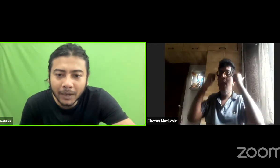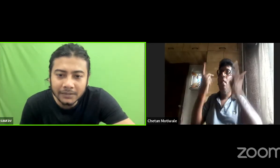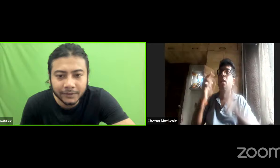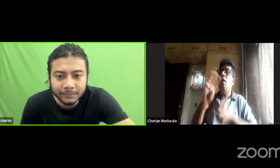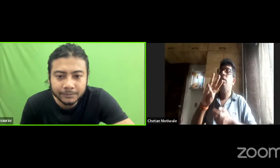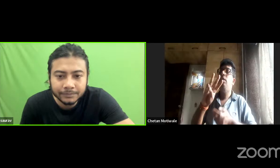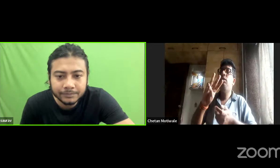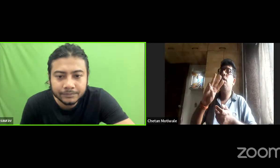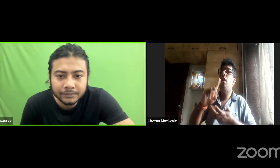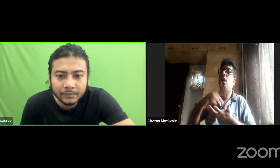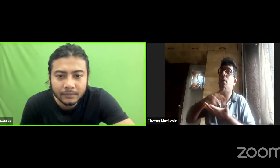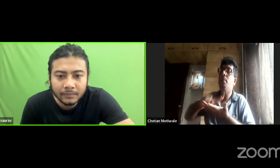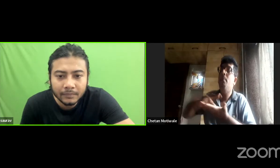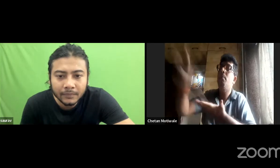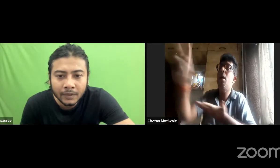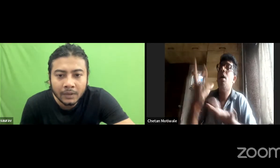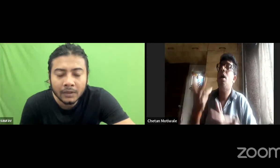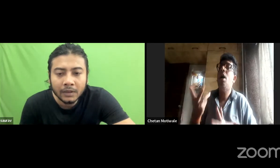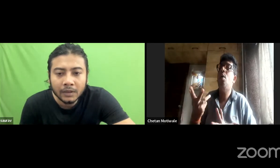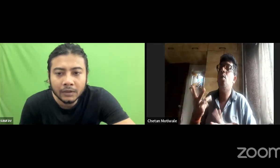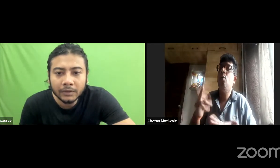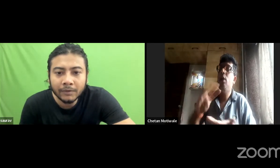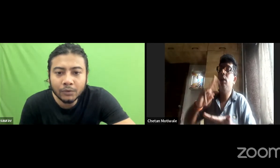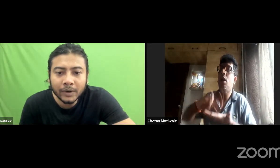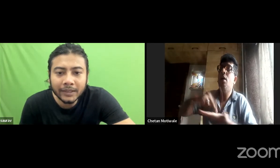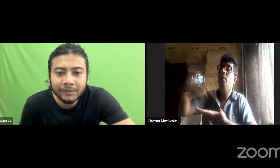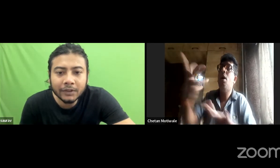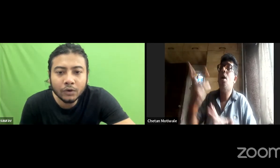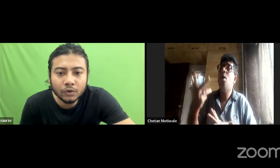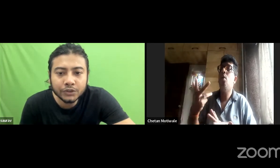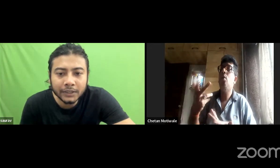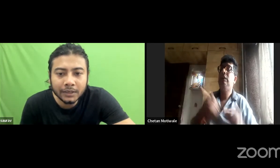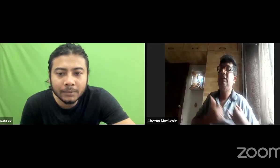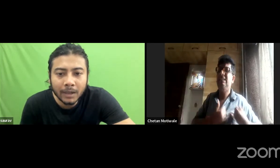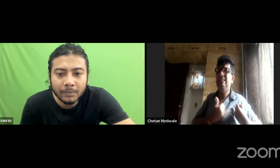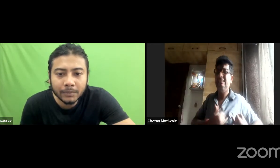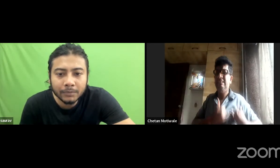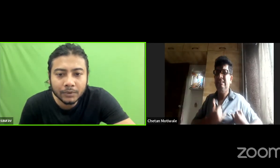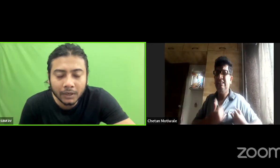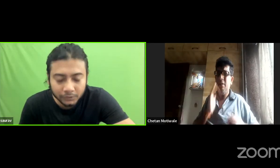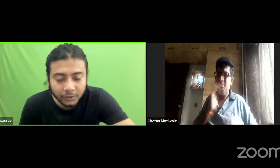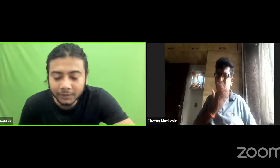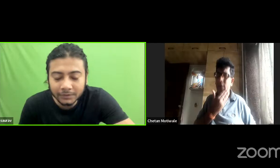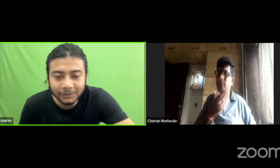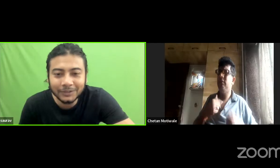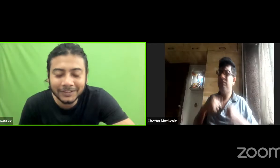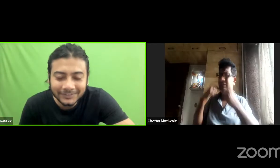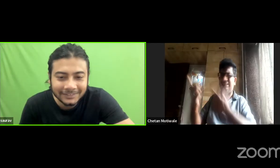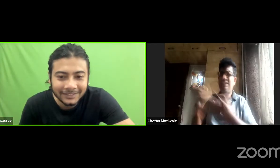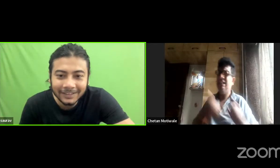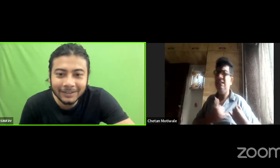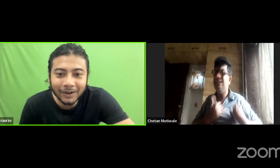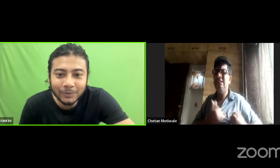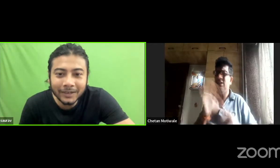passed away. Oh. The one who had given the loan to Chaitanya Mahaprabhu, the one who had